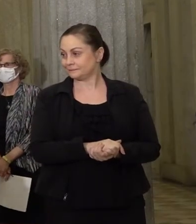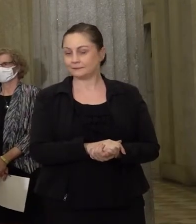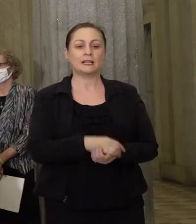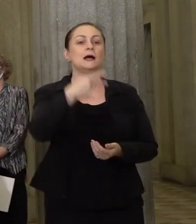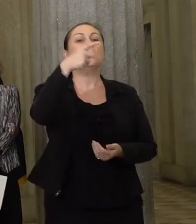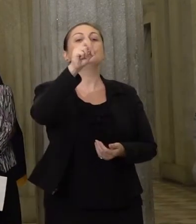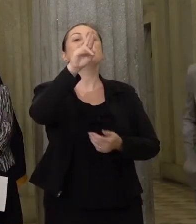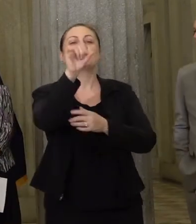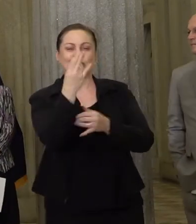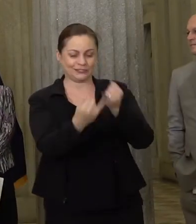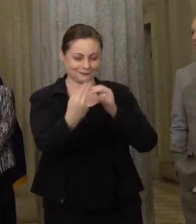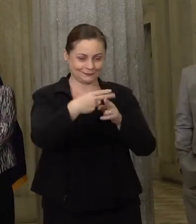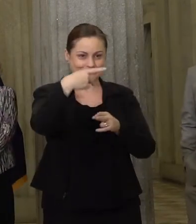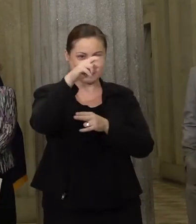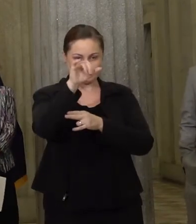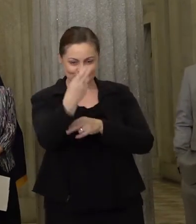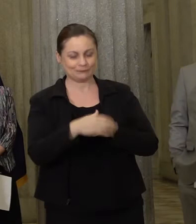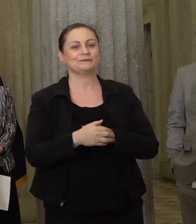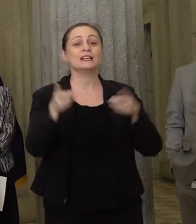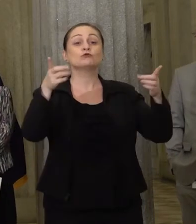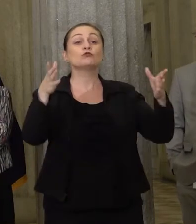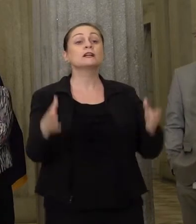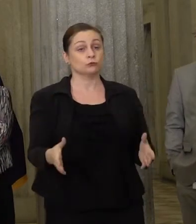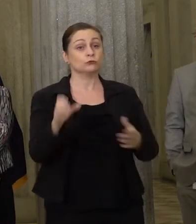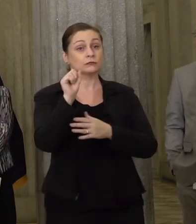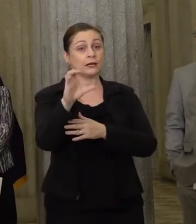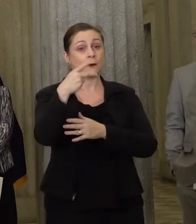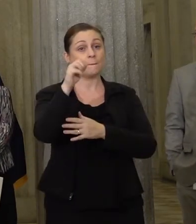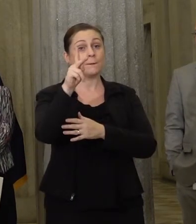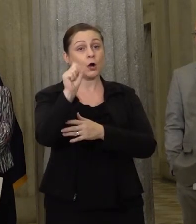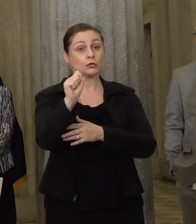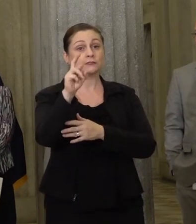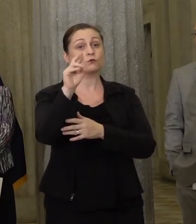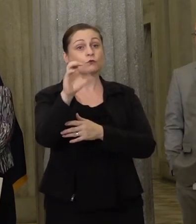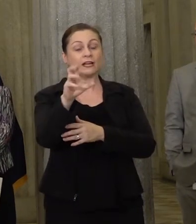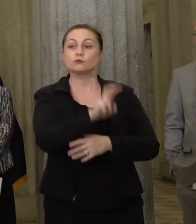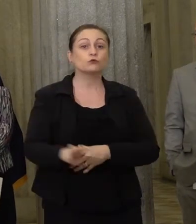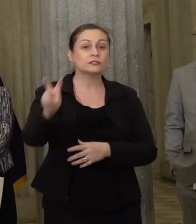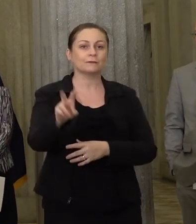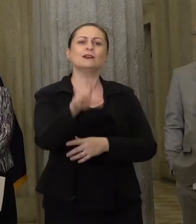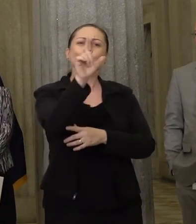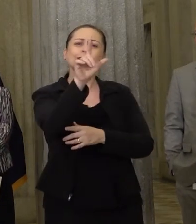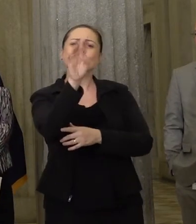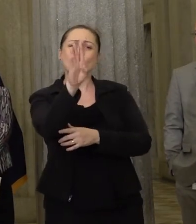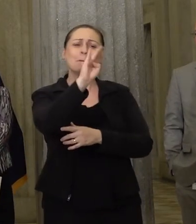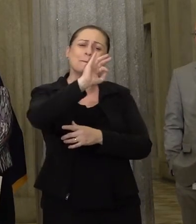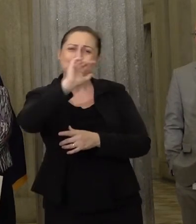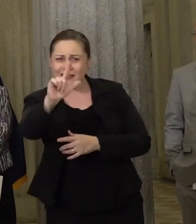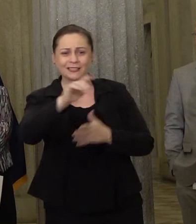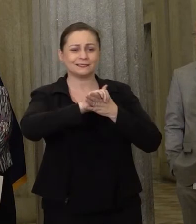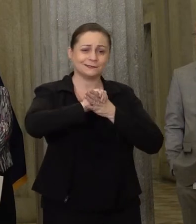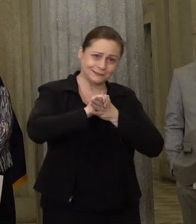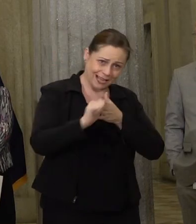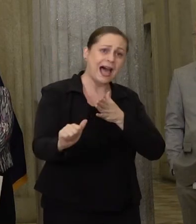Dwayne Parrish, Director of South Carolina Parks, Recreation, and Tourism. Tourism is a $24 billion industry for the state of South Carolina. And